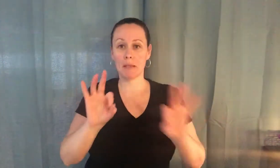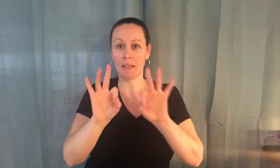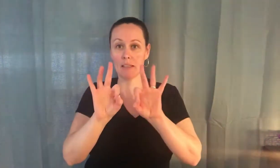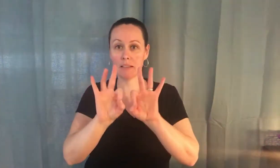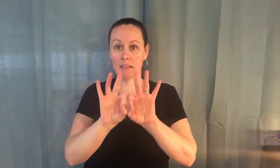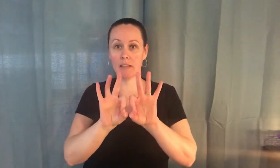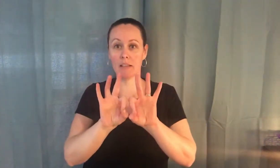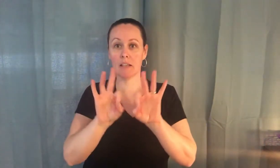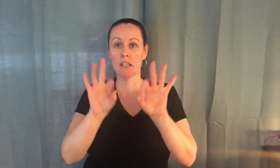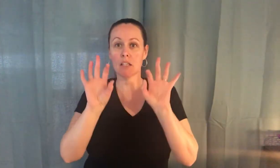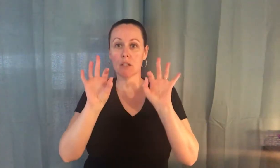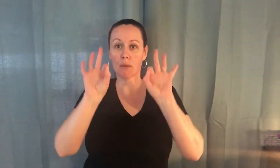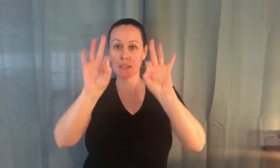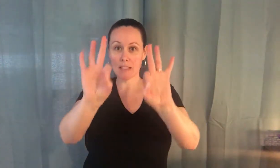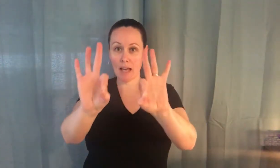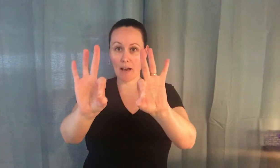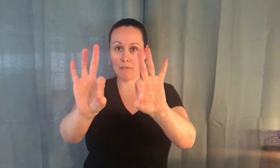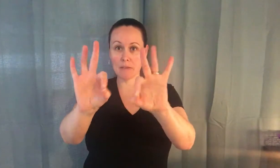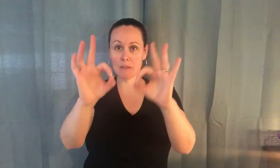Family. So it's the F's,